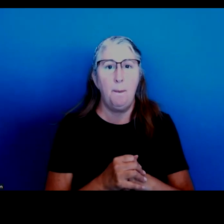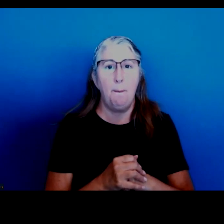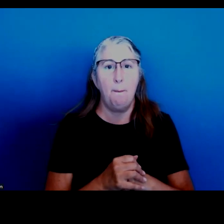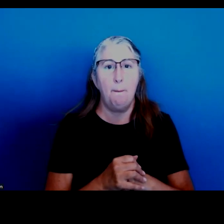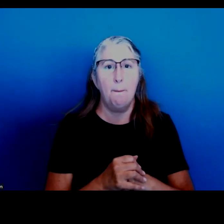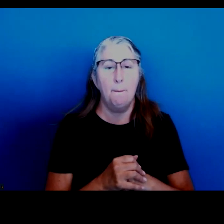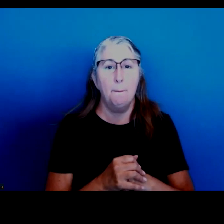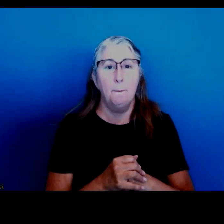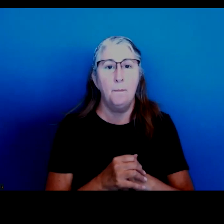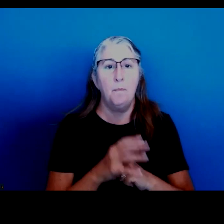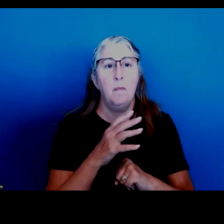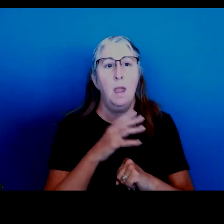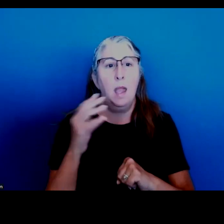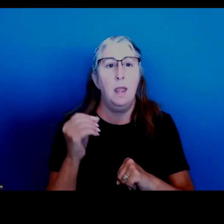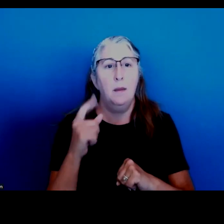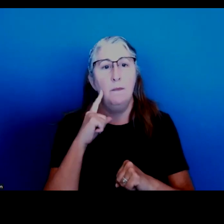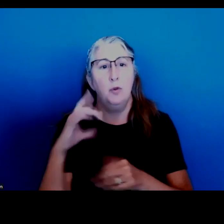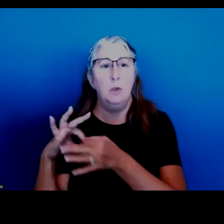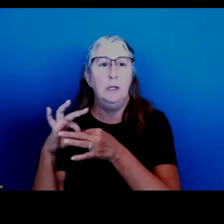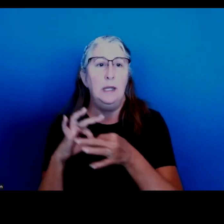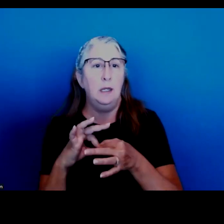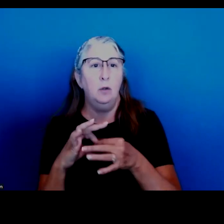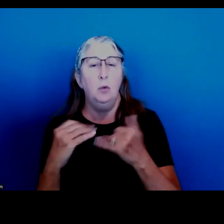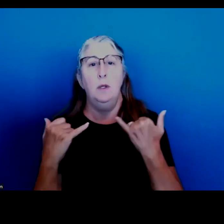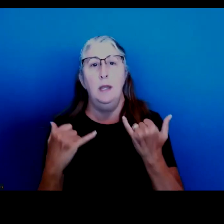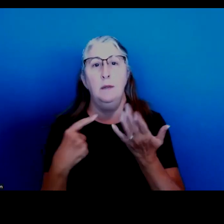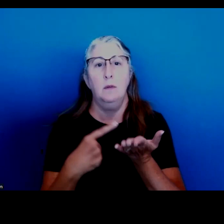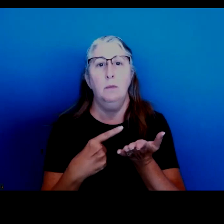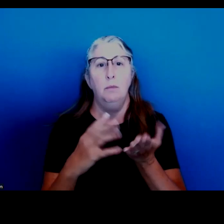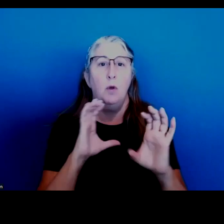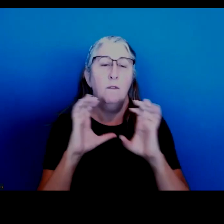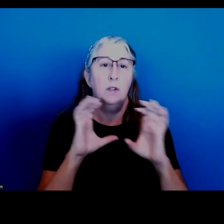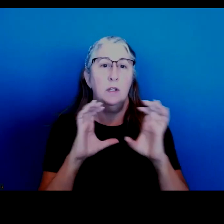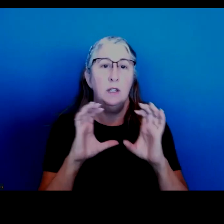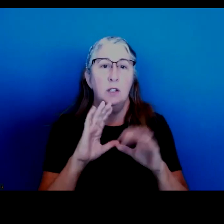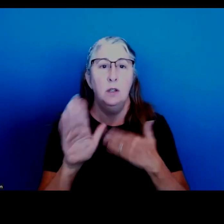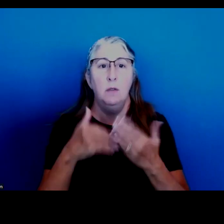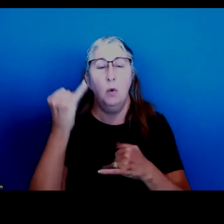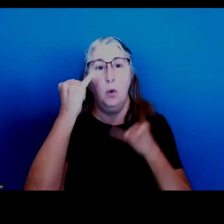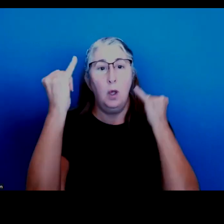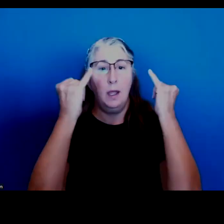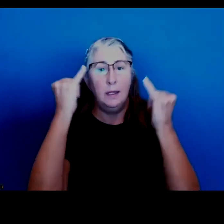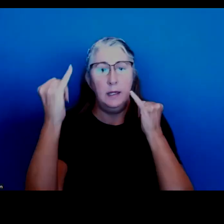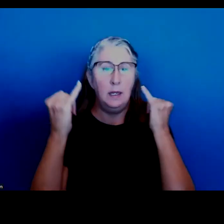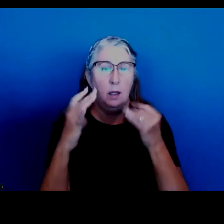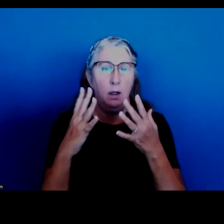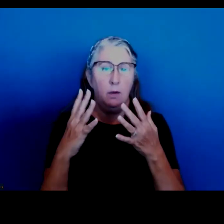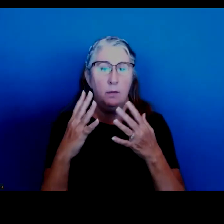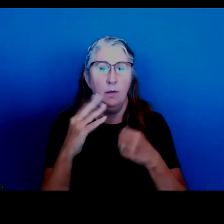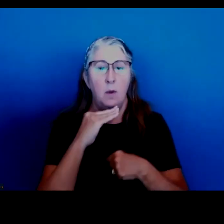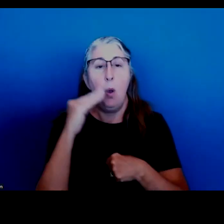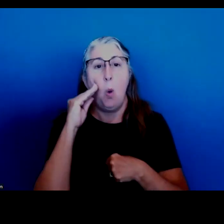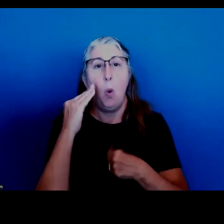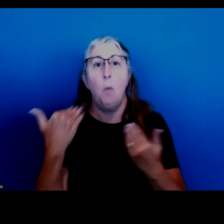of linking it to today's conversation, the whole idea of home ownership, something that gives